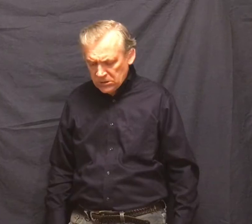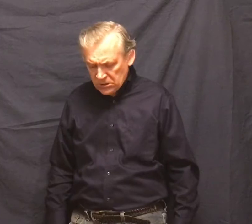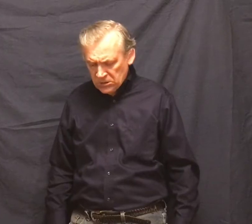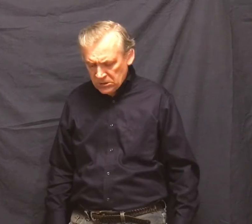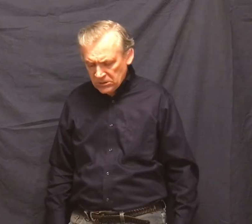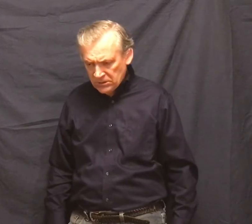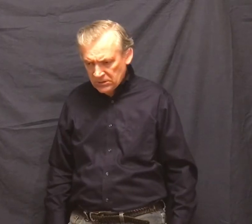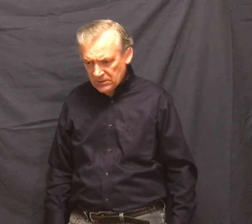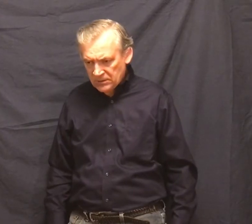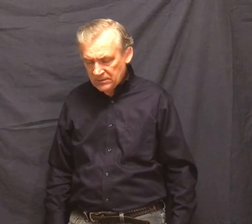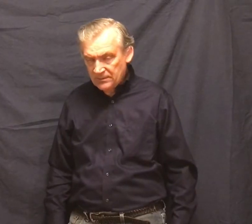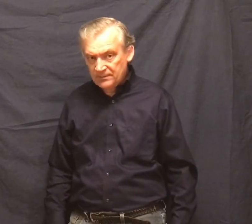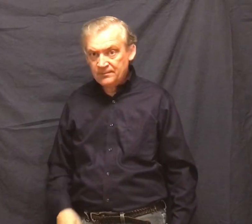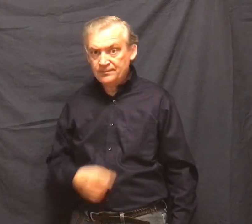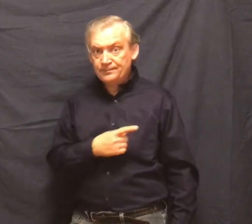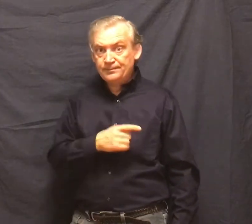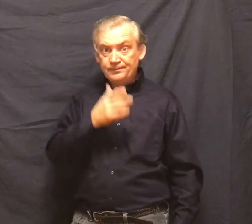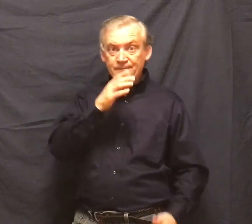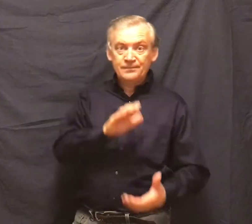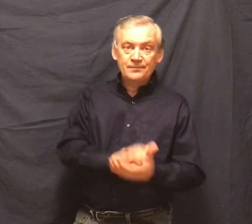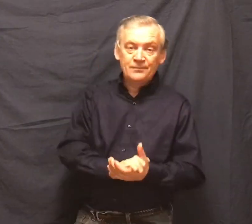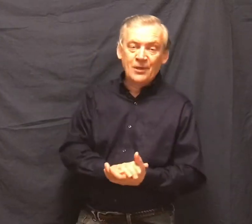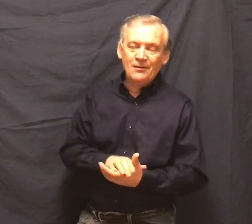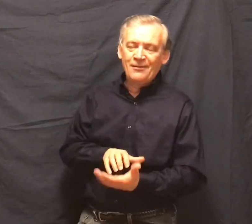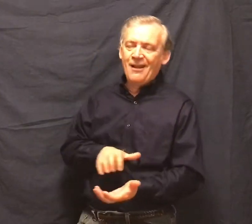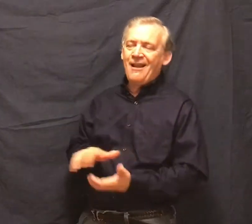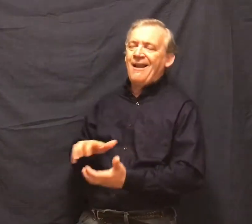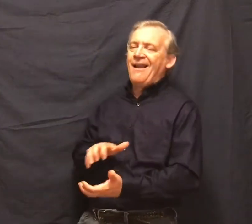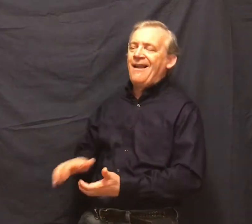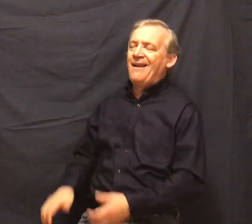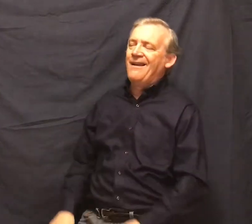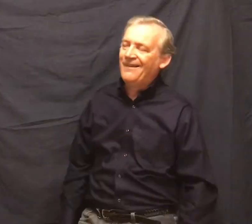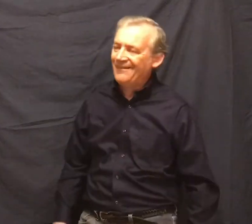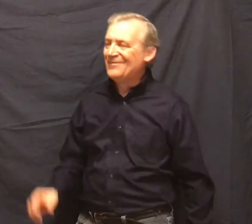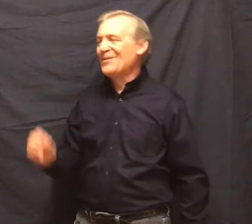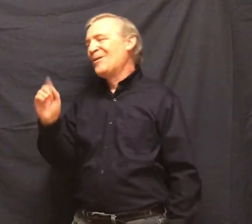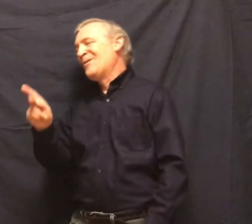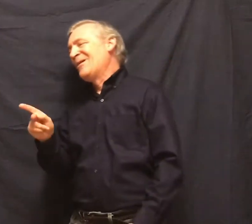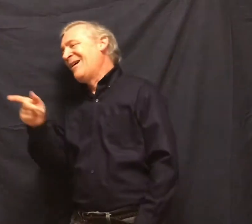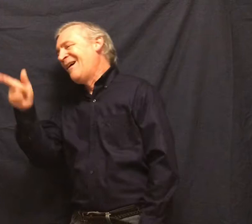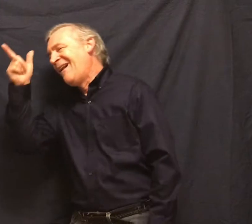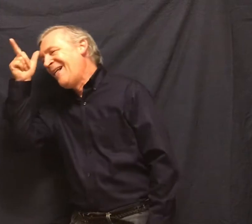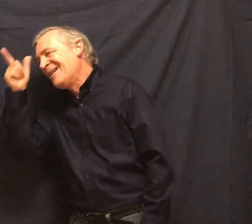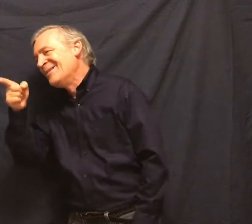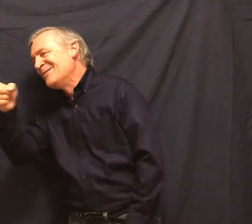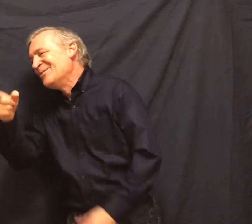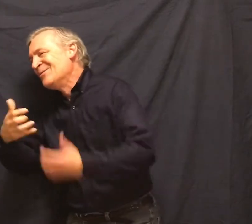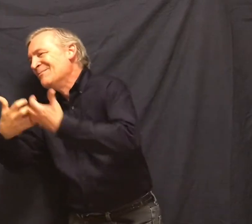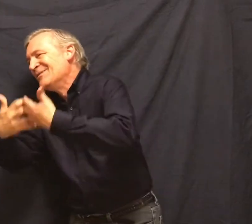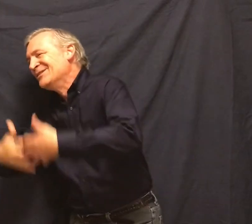Curly's wife laughed. "Okay, machine. I'll talk to you later. I like machines."